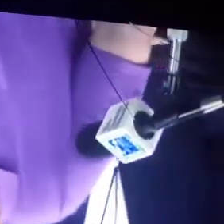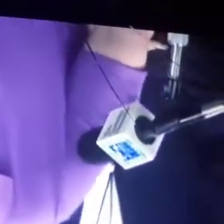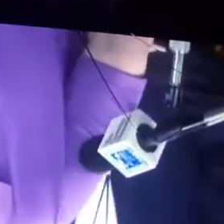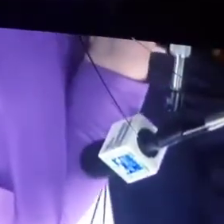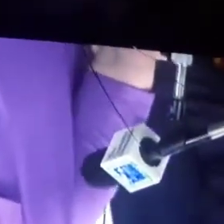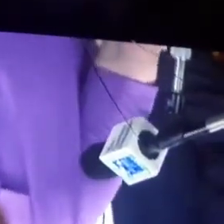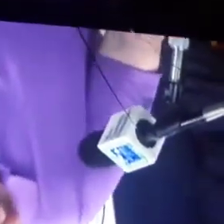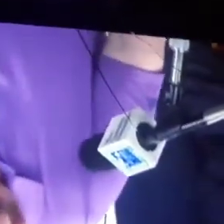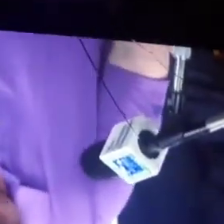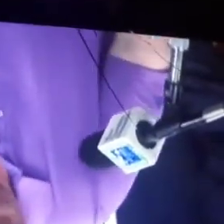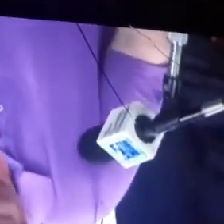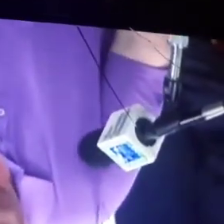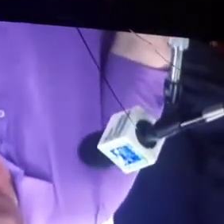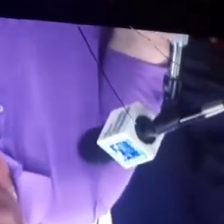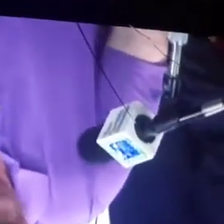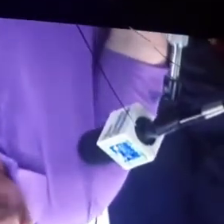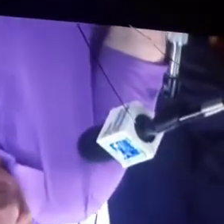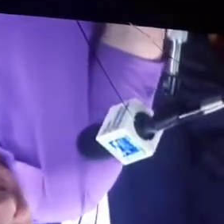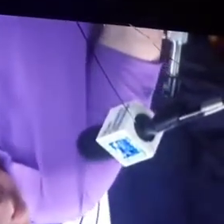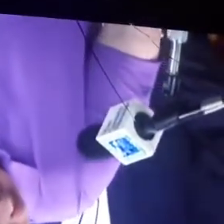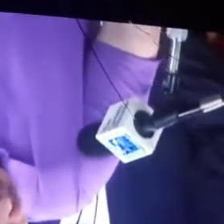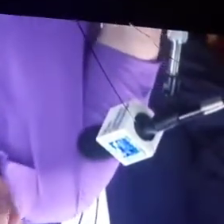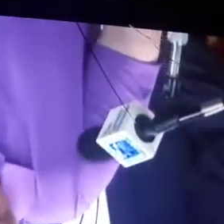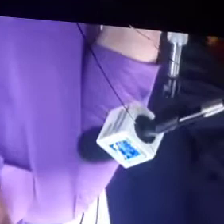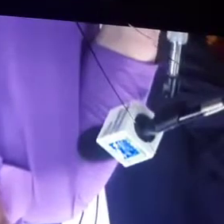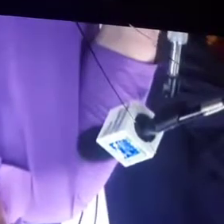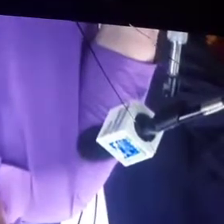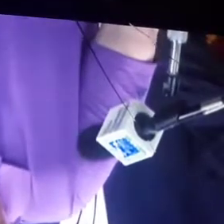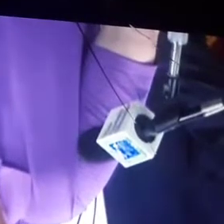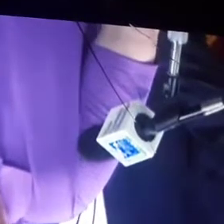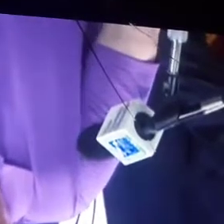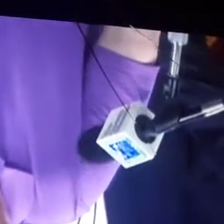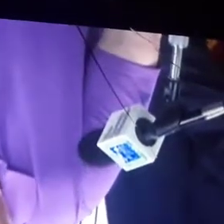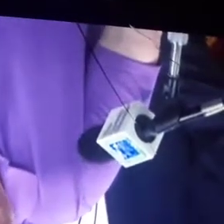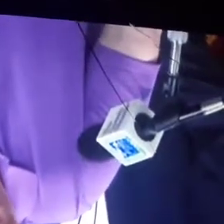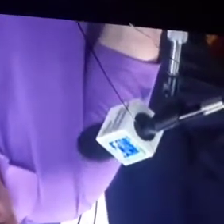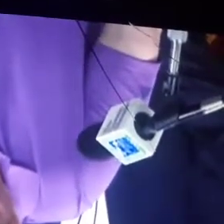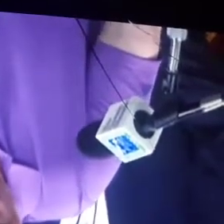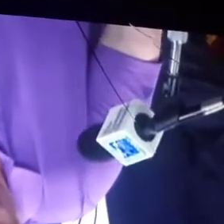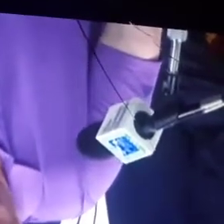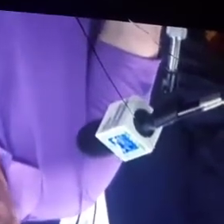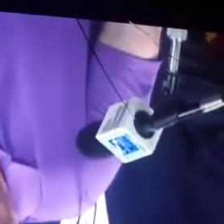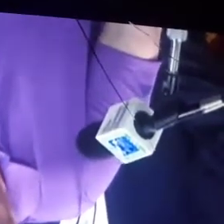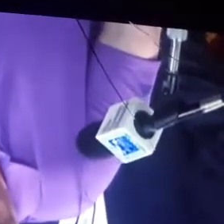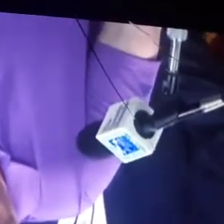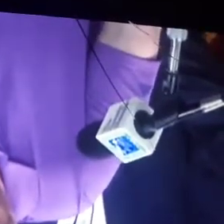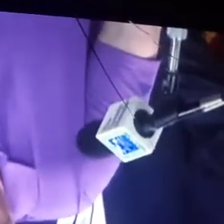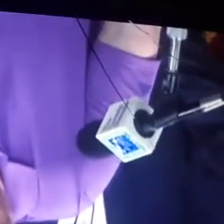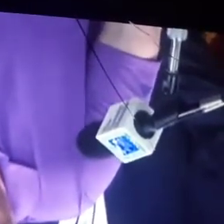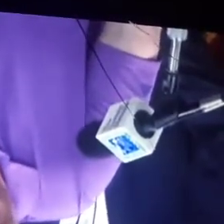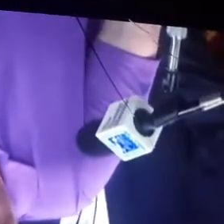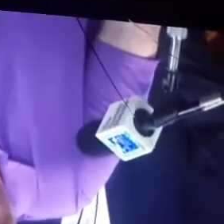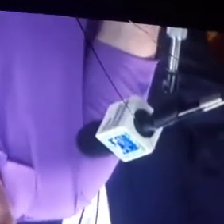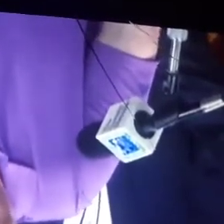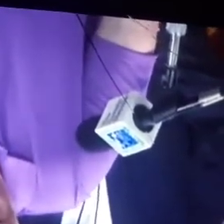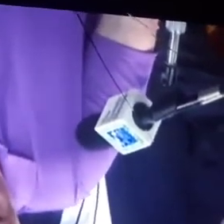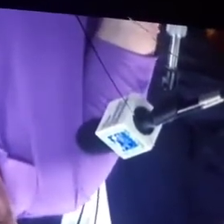emergency crews, they will not be available after 4 p.m. today, so any calls that come in after 4 p.m.,